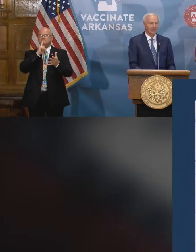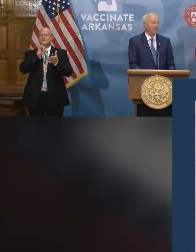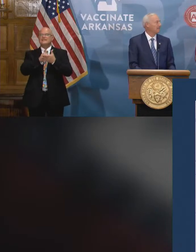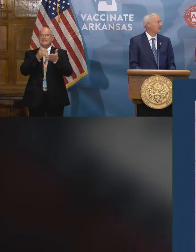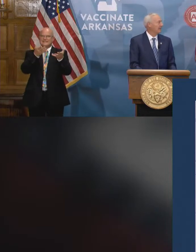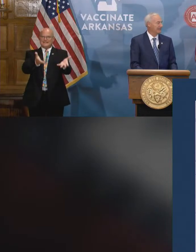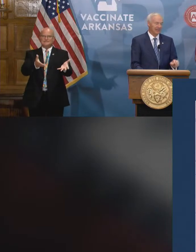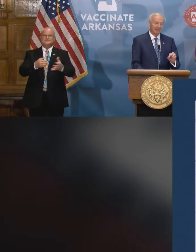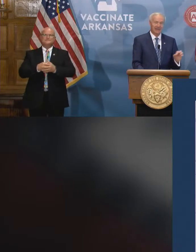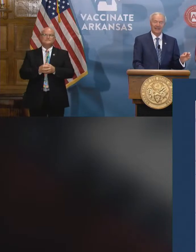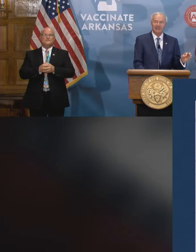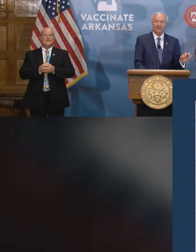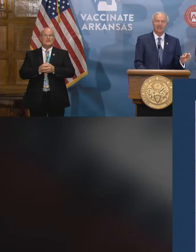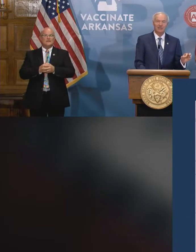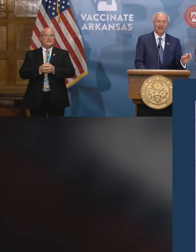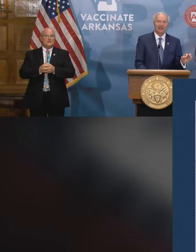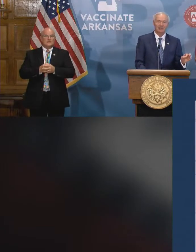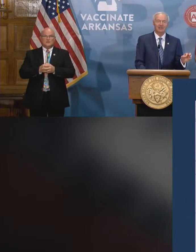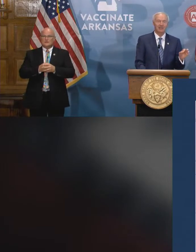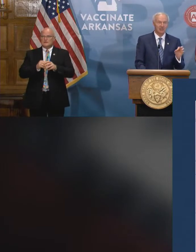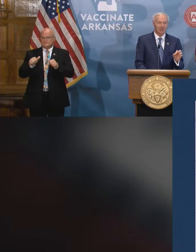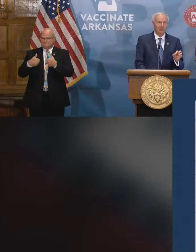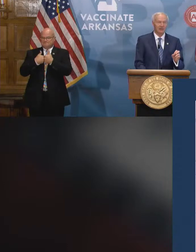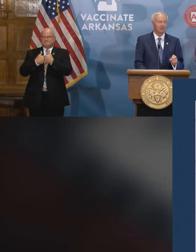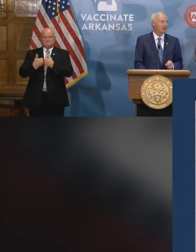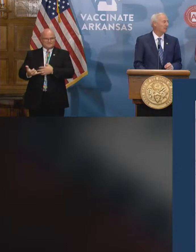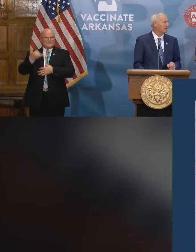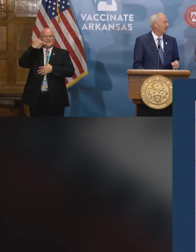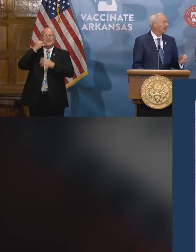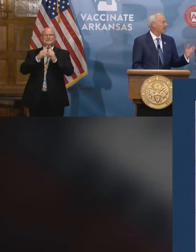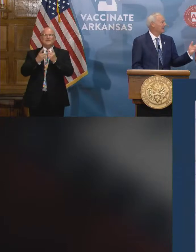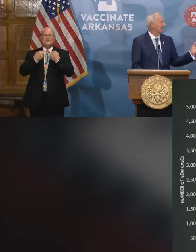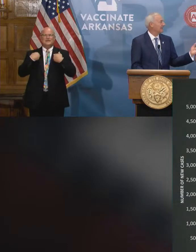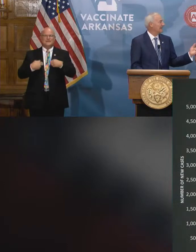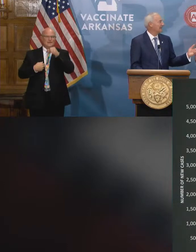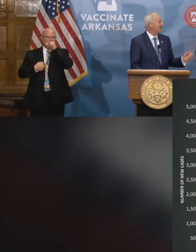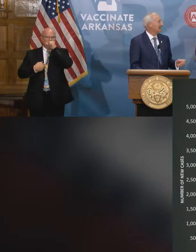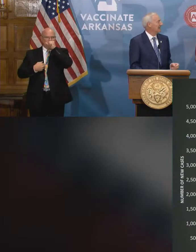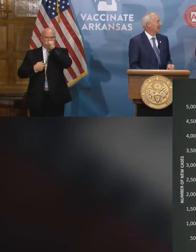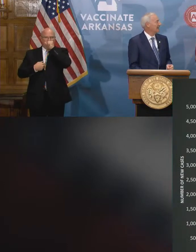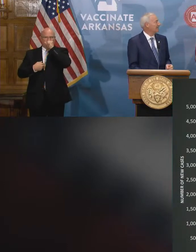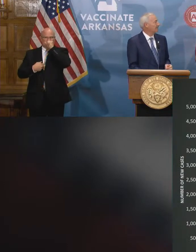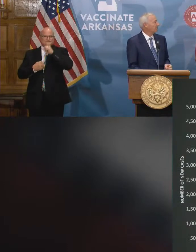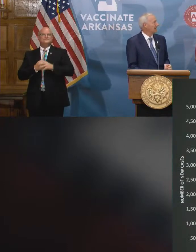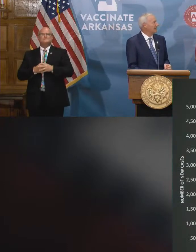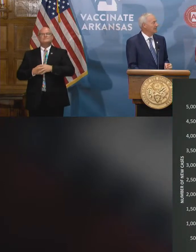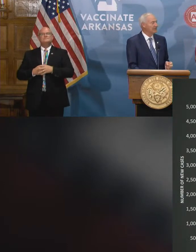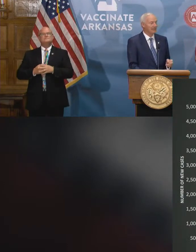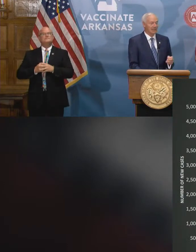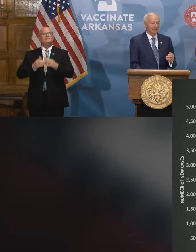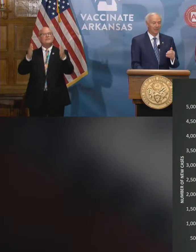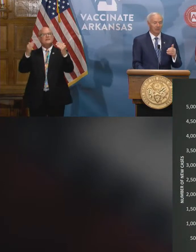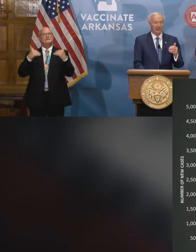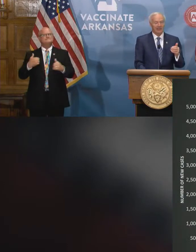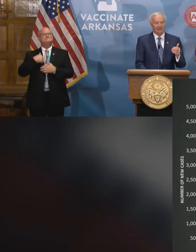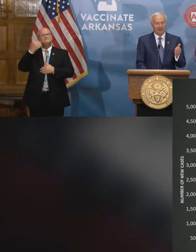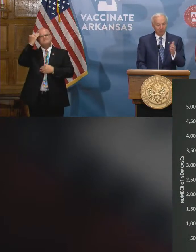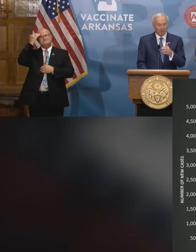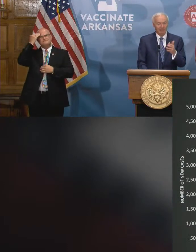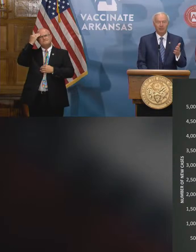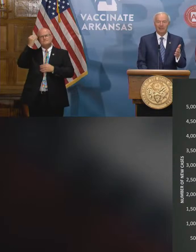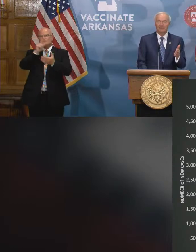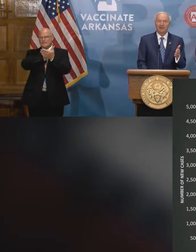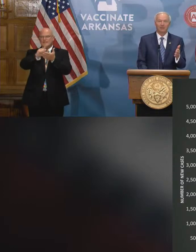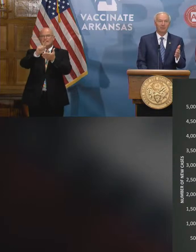sure it's there. And if anybody has any challenge there, just call the Department of Health. And then I know that